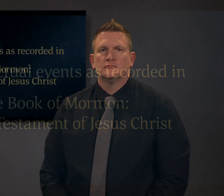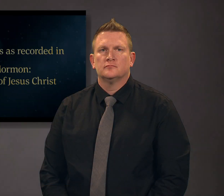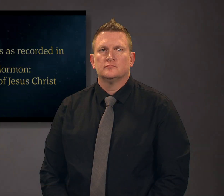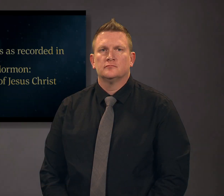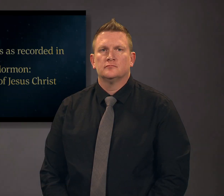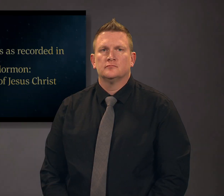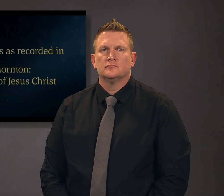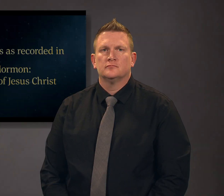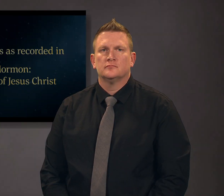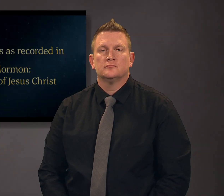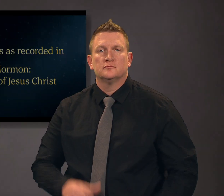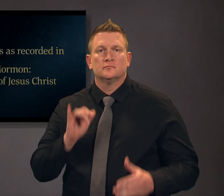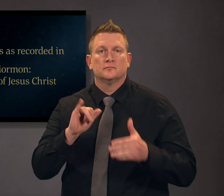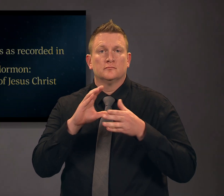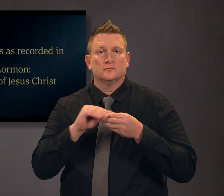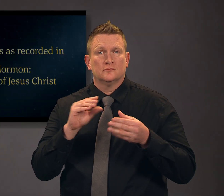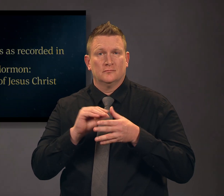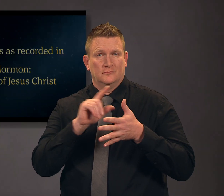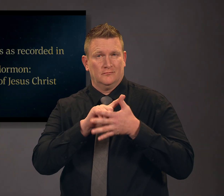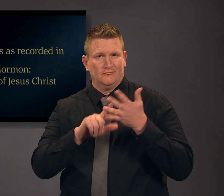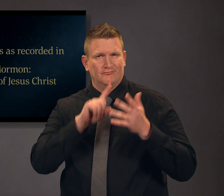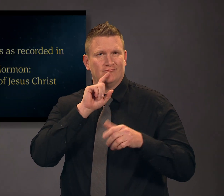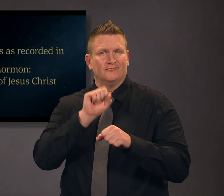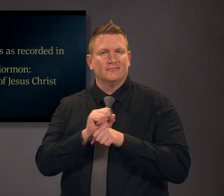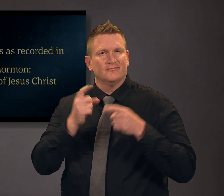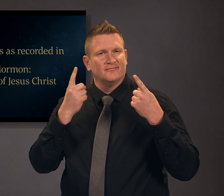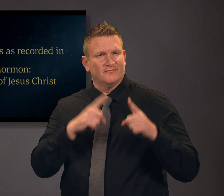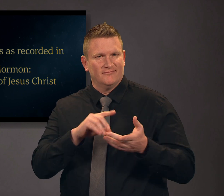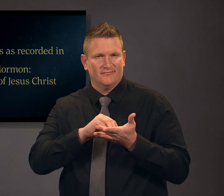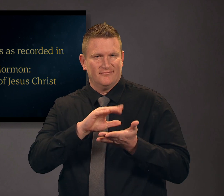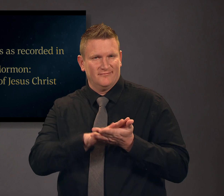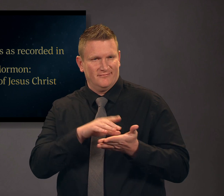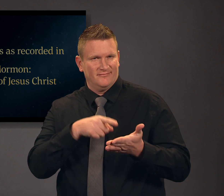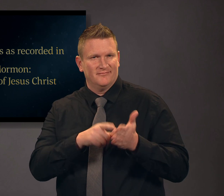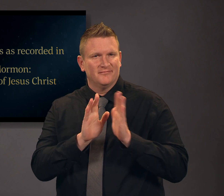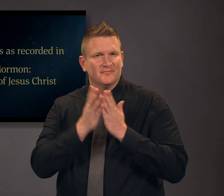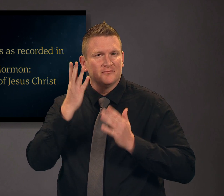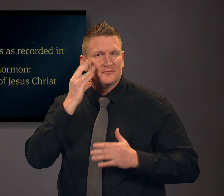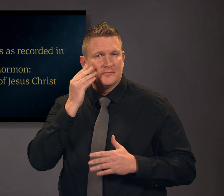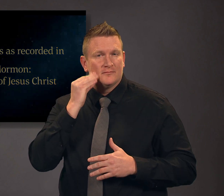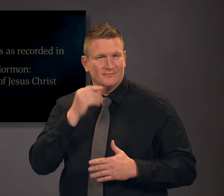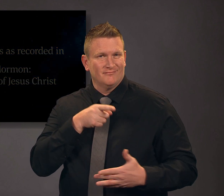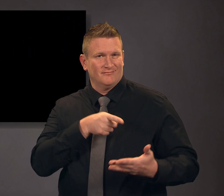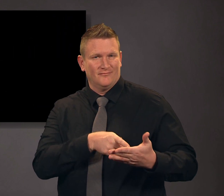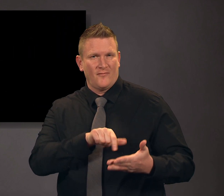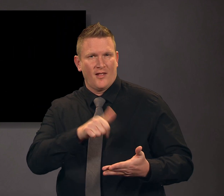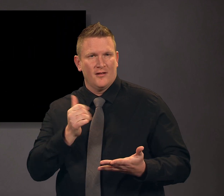based on actual events as recorded in the Book of Mormon, another testament of Jesus Christ.